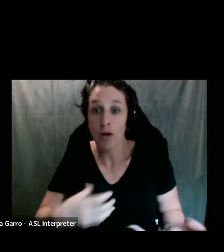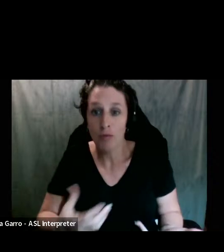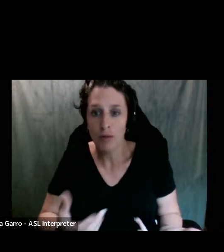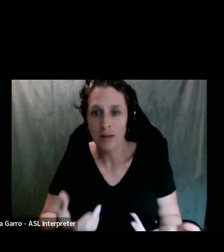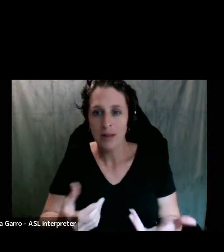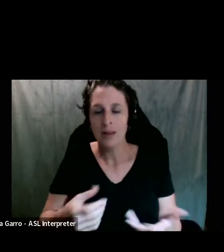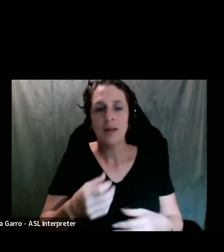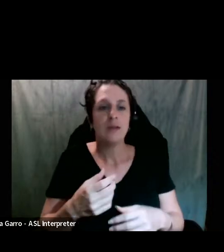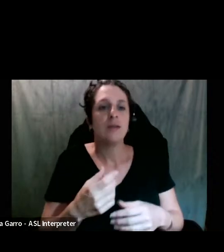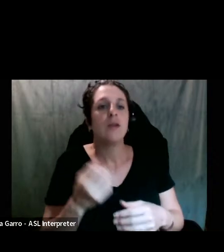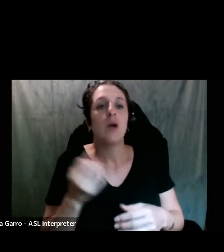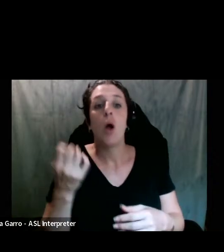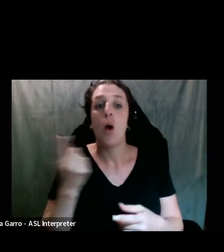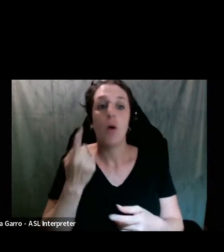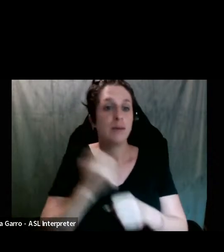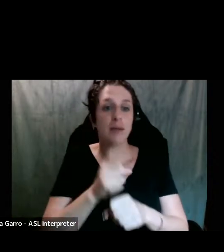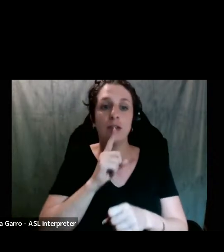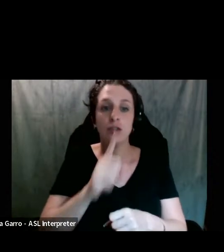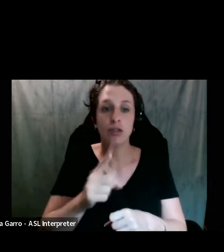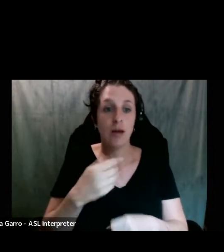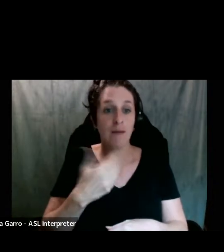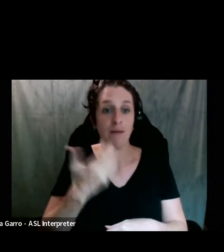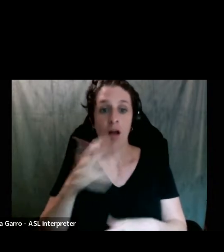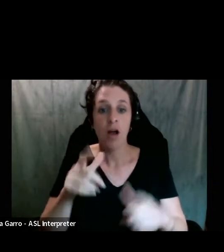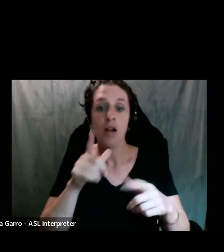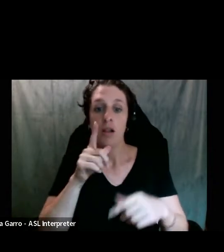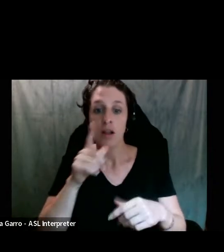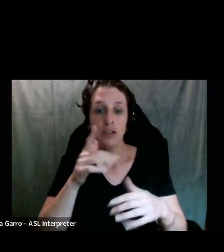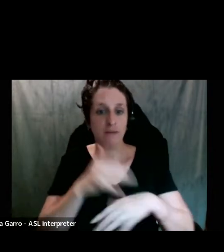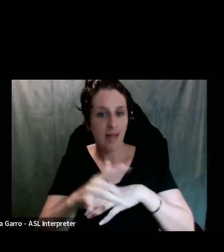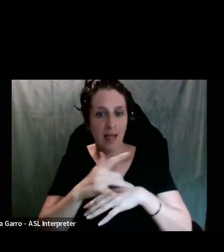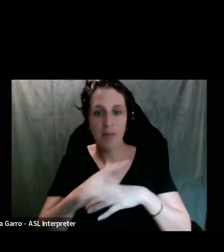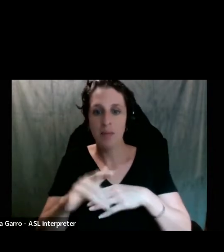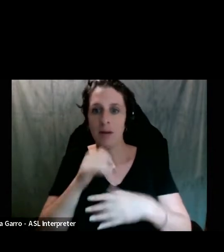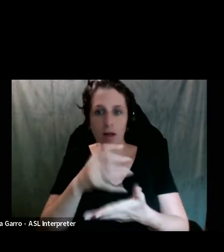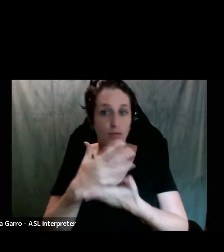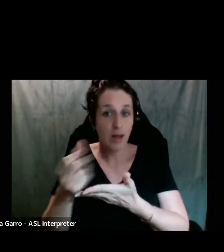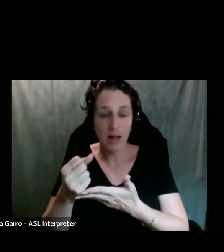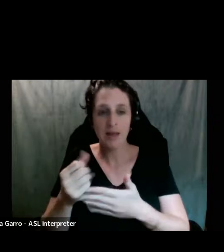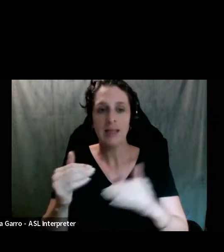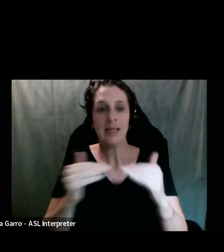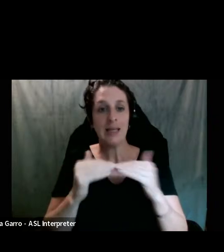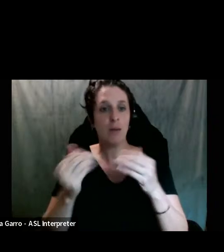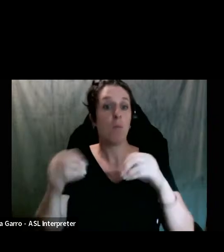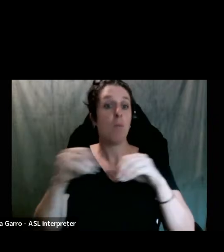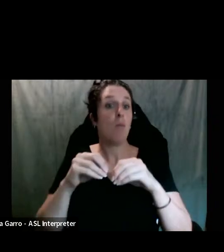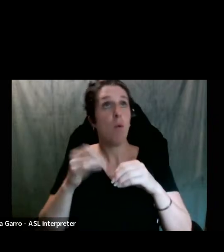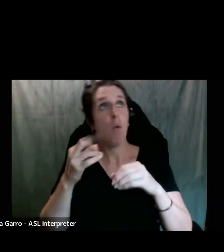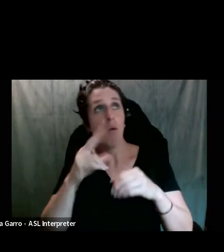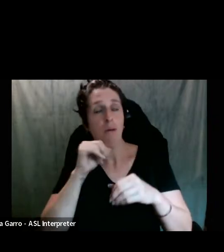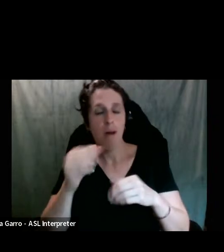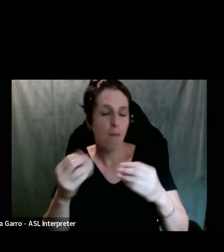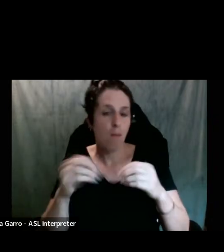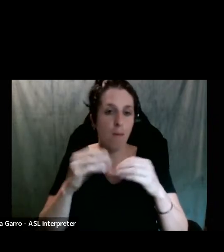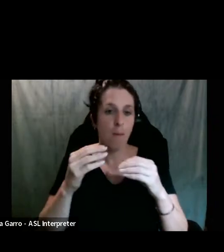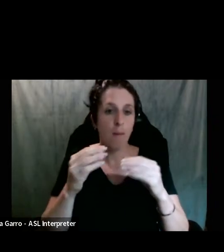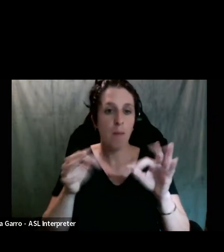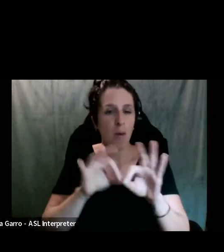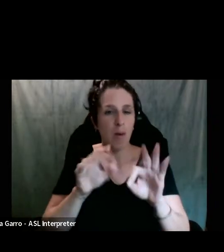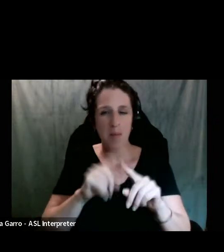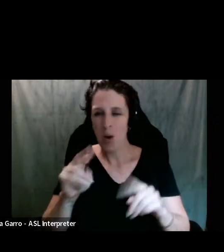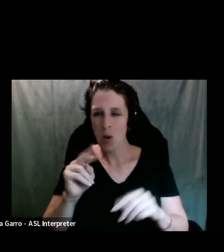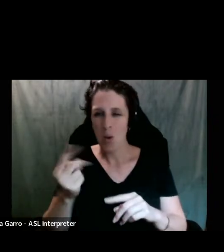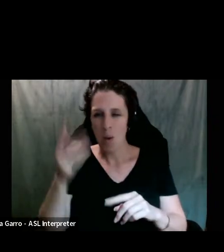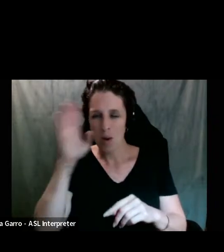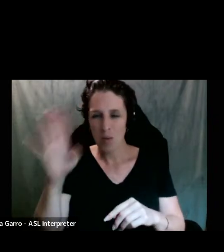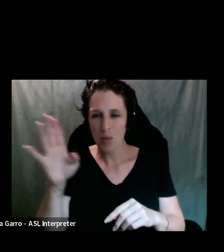hot lunches available and not running out. But equally, if not more importantly, no one is going to want to learn if they don't feel seen,